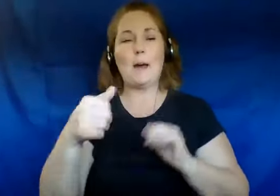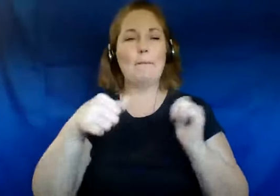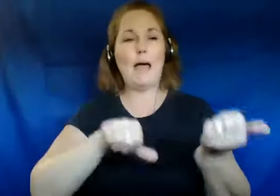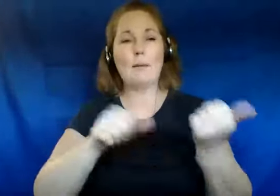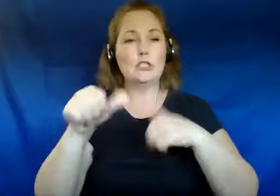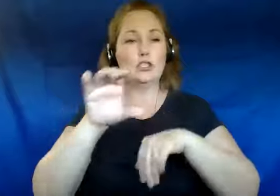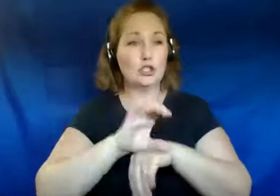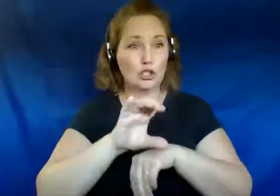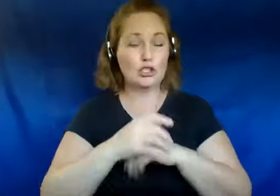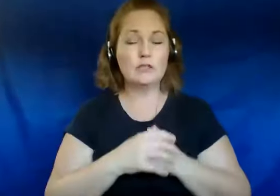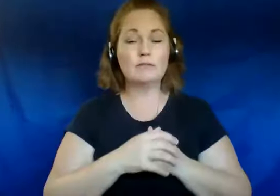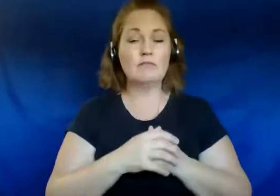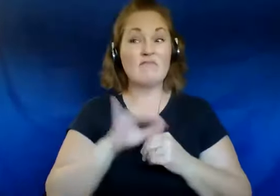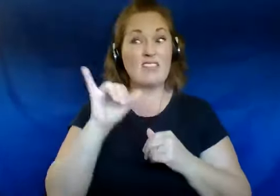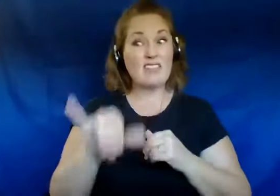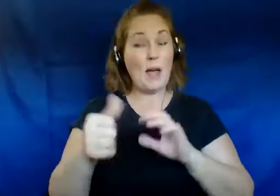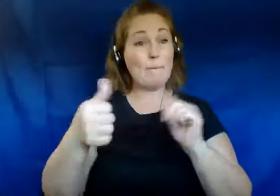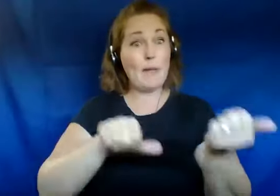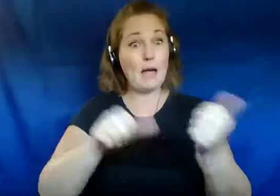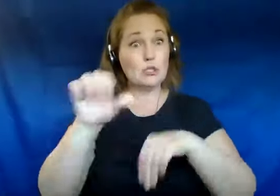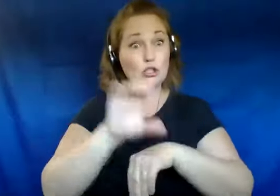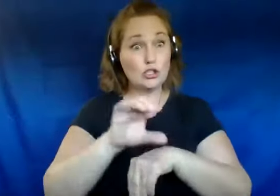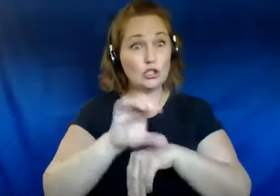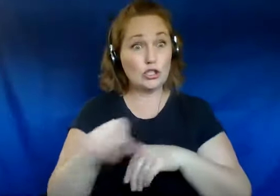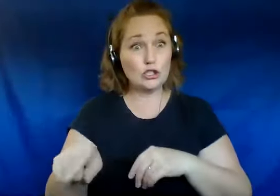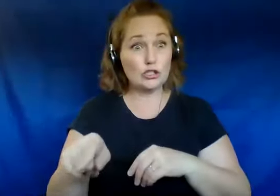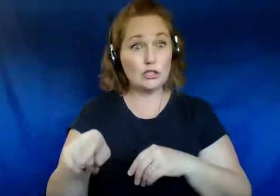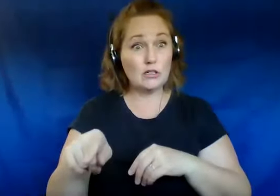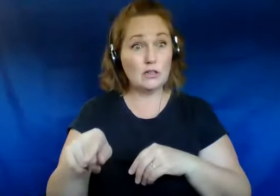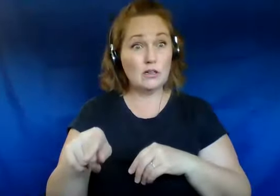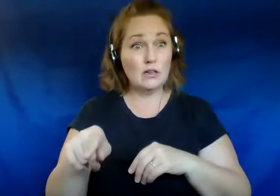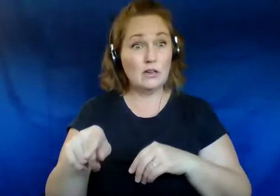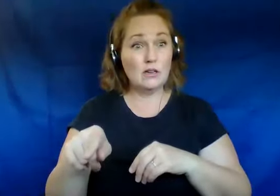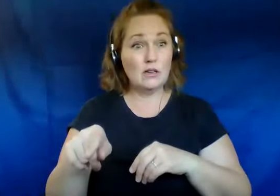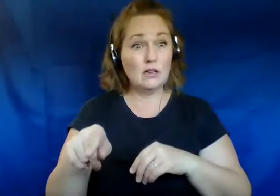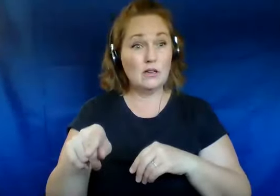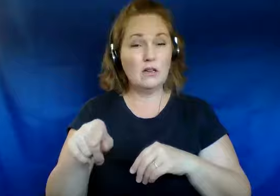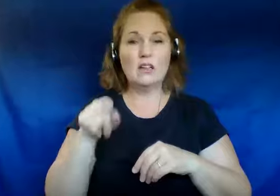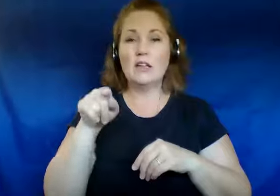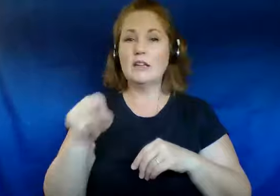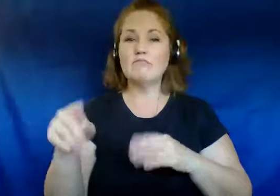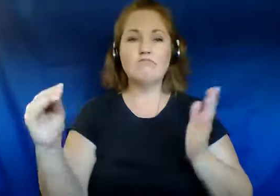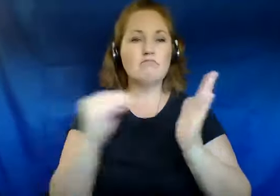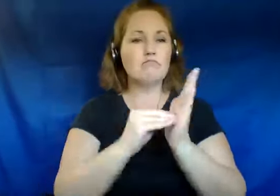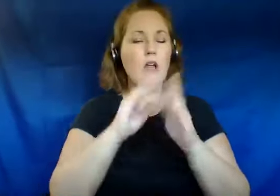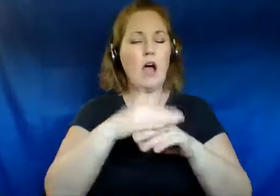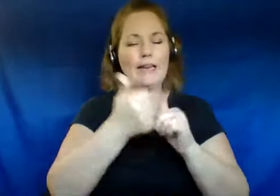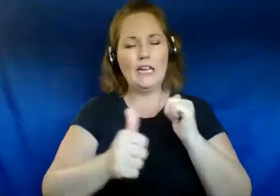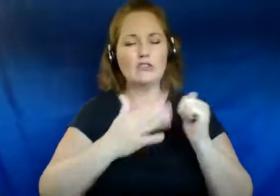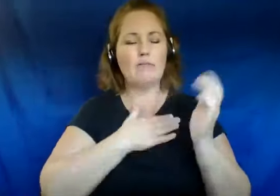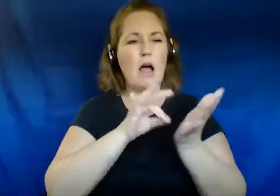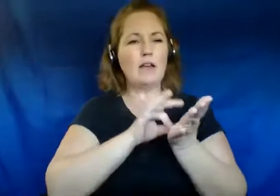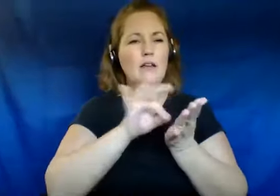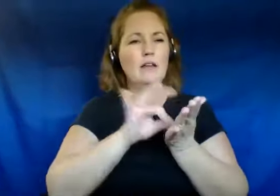you to know that that Baptist church was on every one of my inventories. And